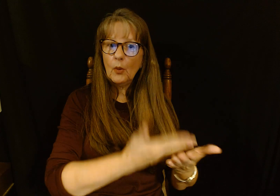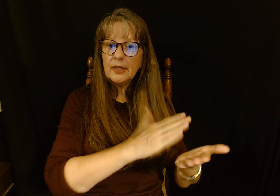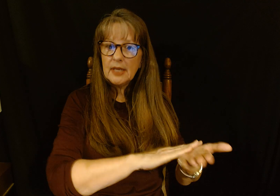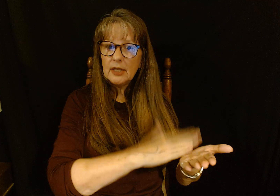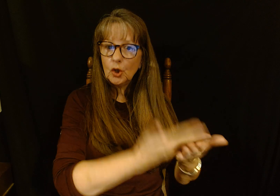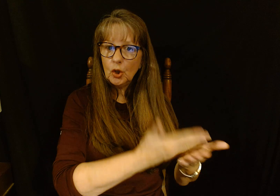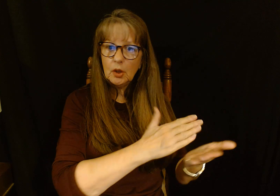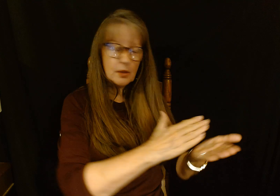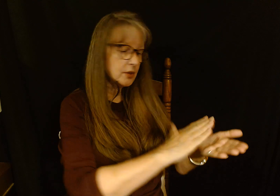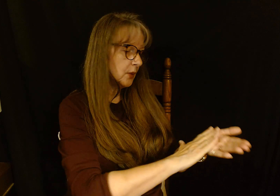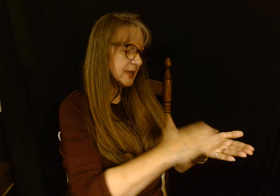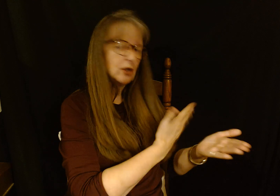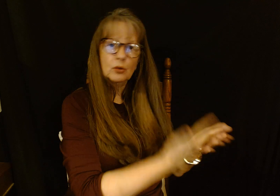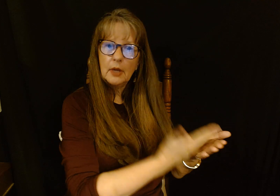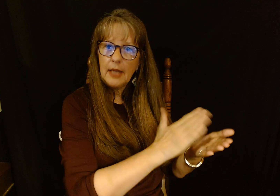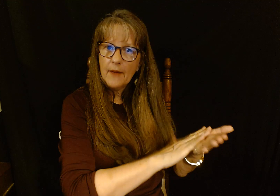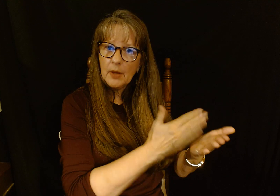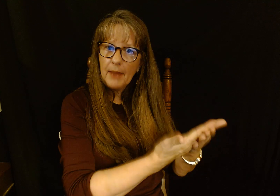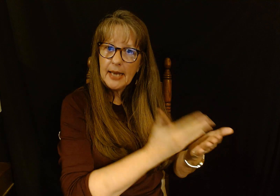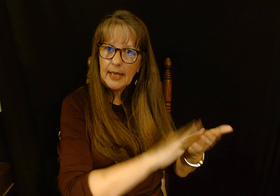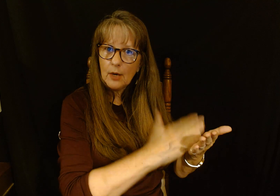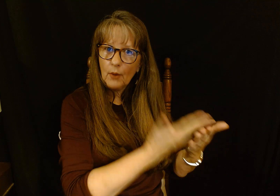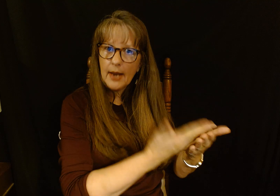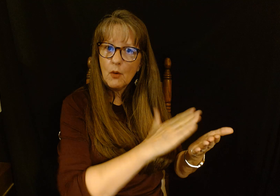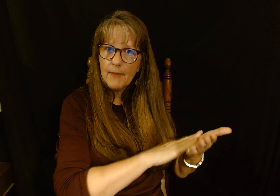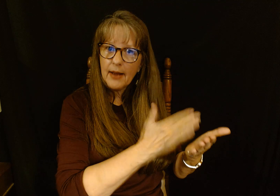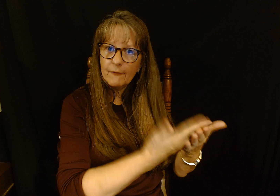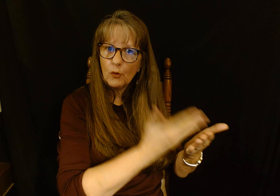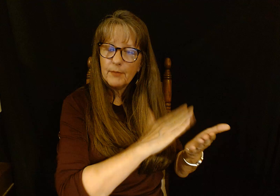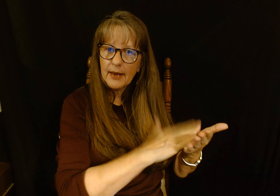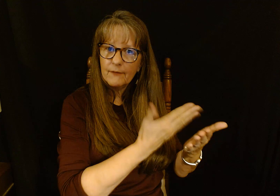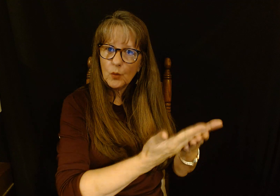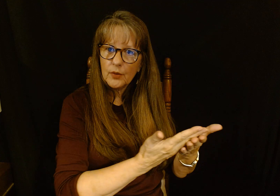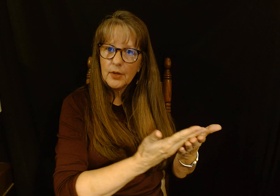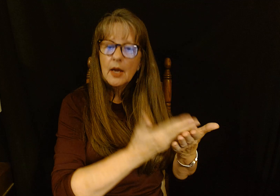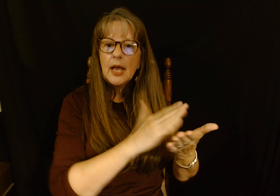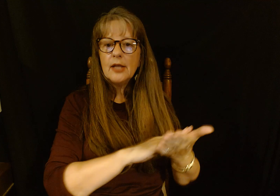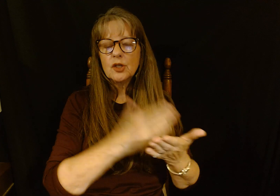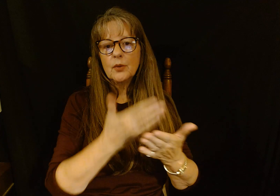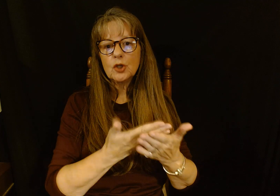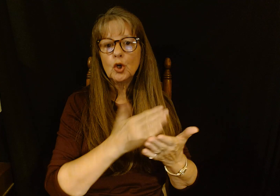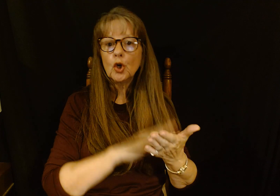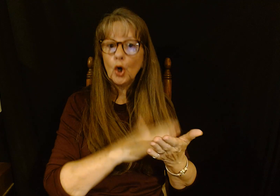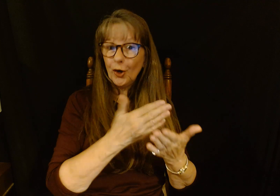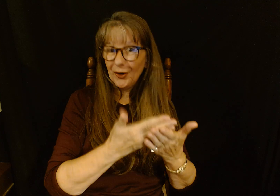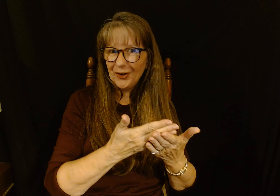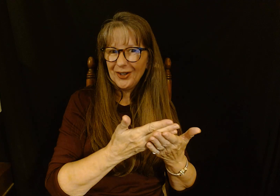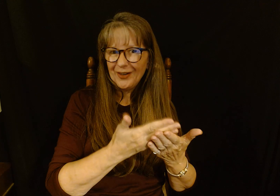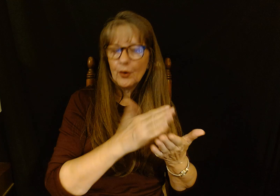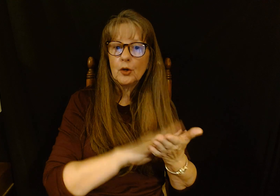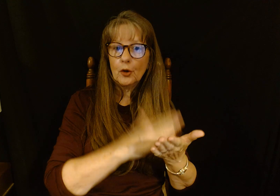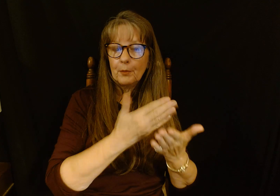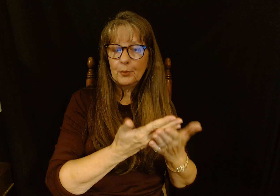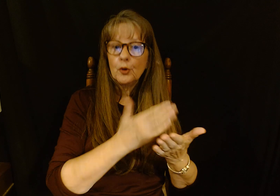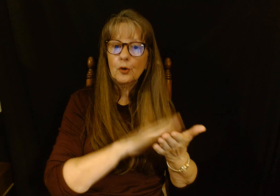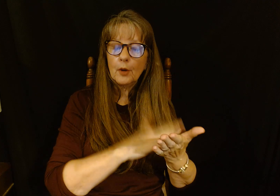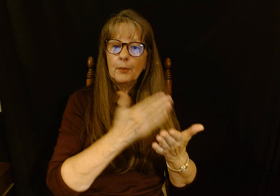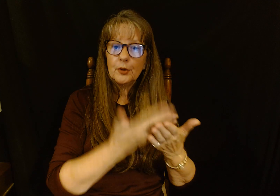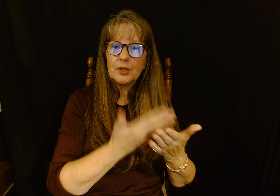done cook, so it's like you're having a pancake, right? Going back and forth, and so it's a cooker, or cook person.